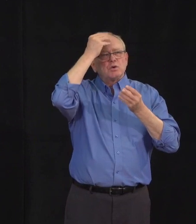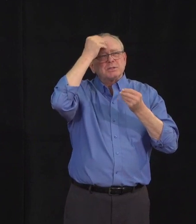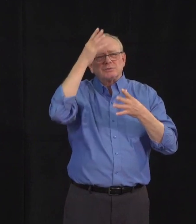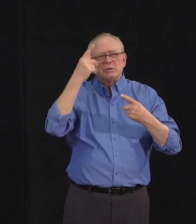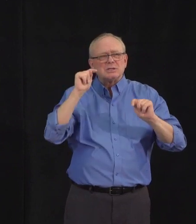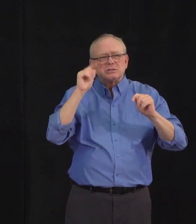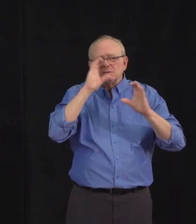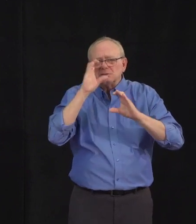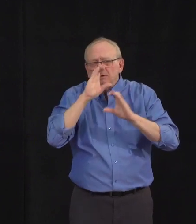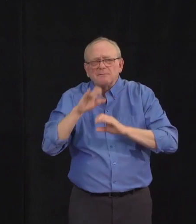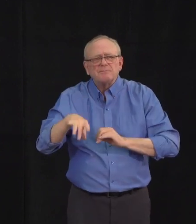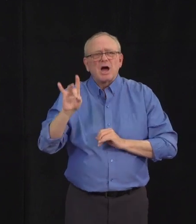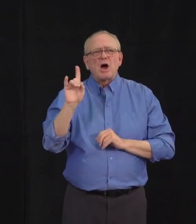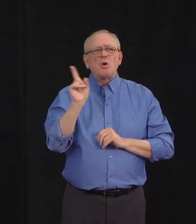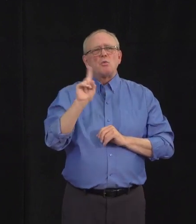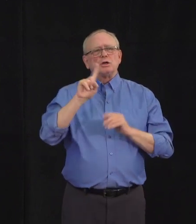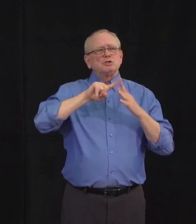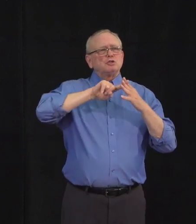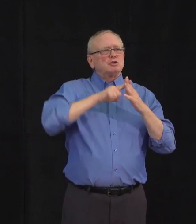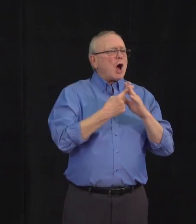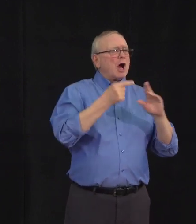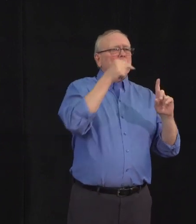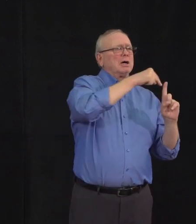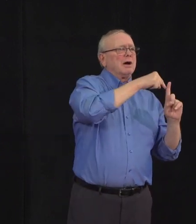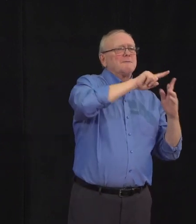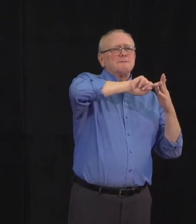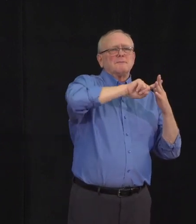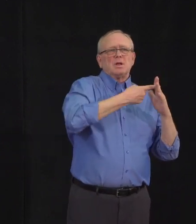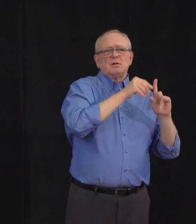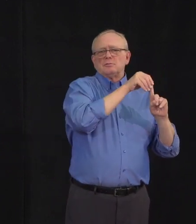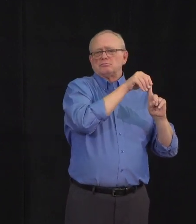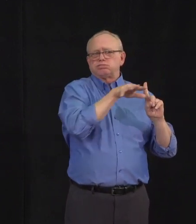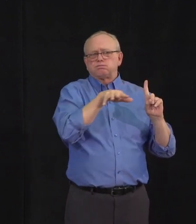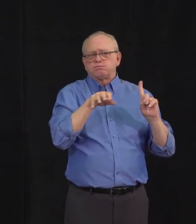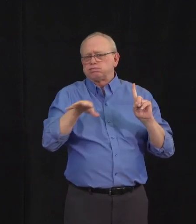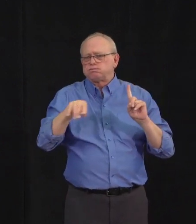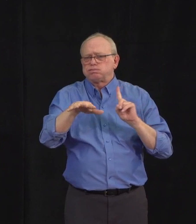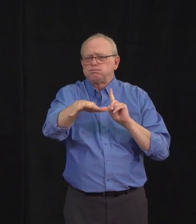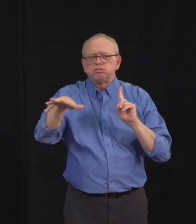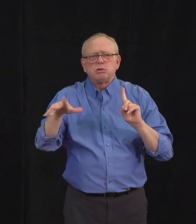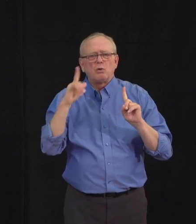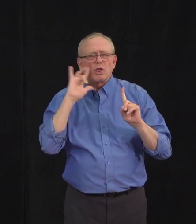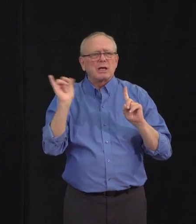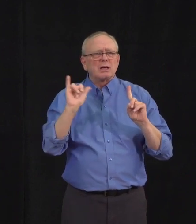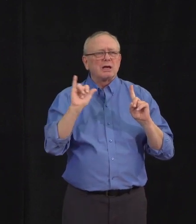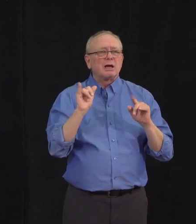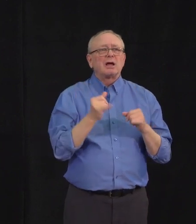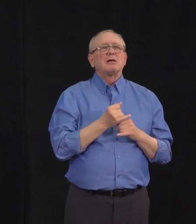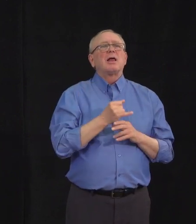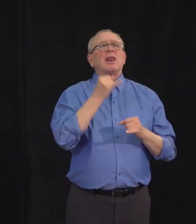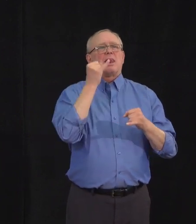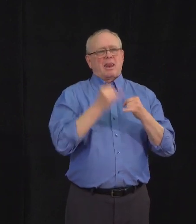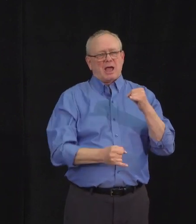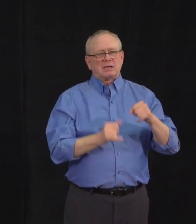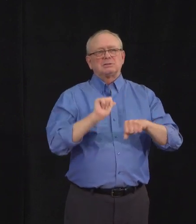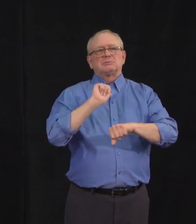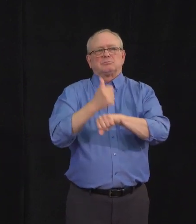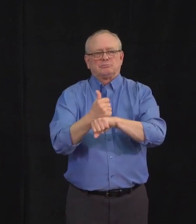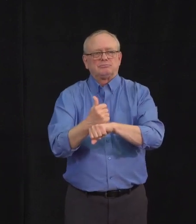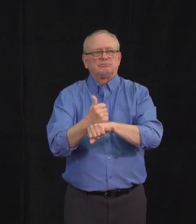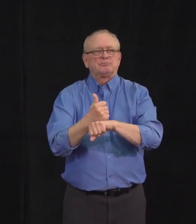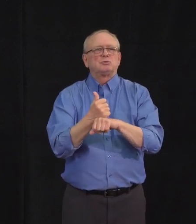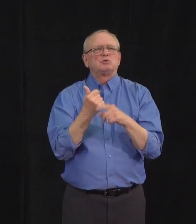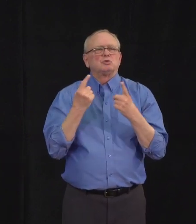and implementing setting-specific measures to prevent any further transmission from occurring. One particular setting where this strategy